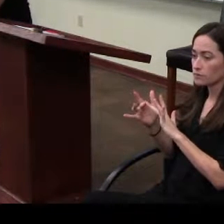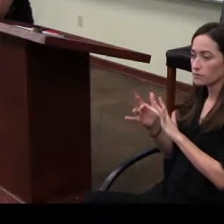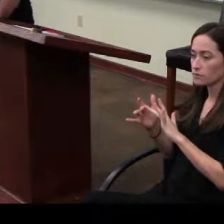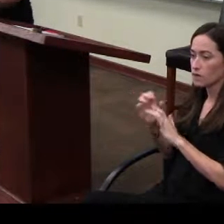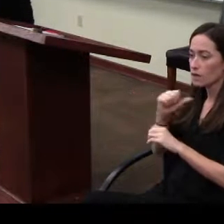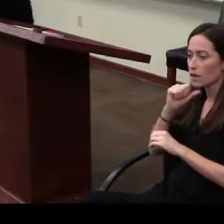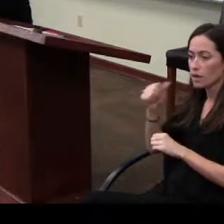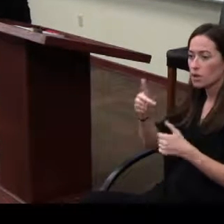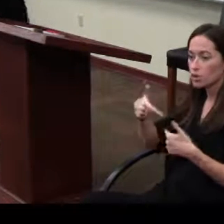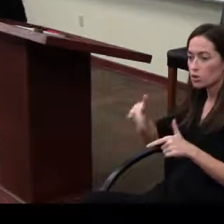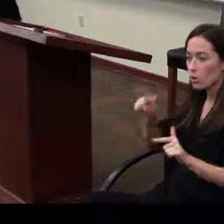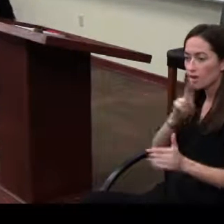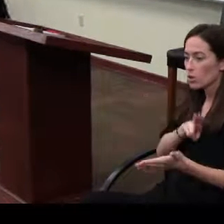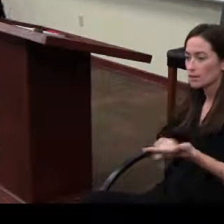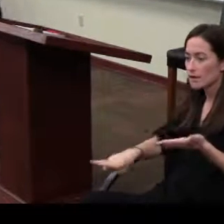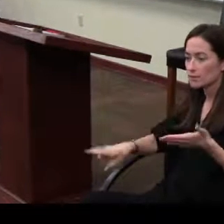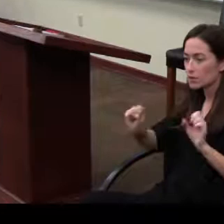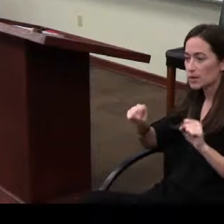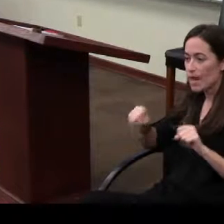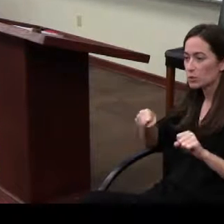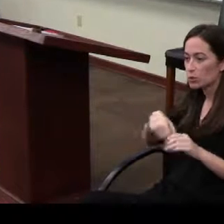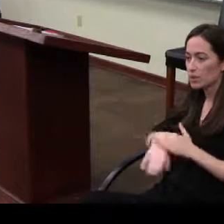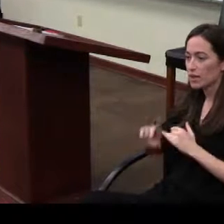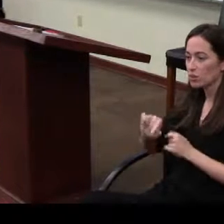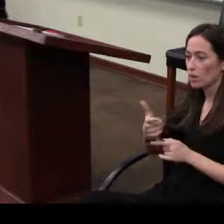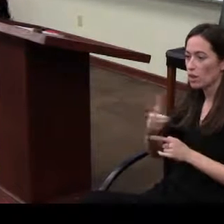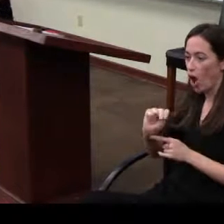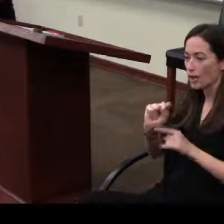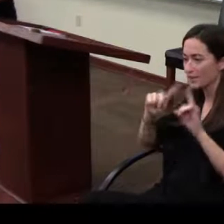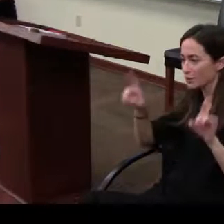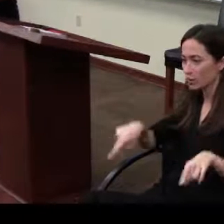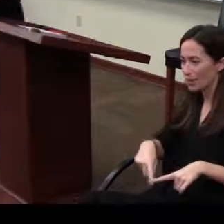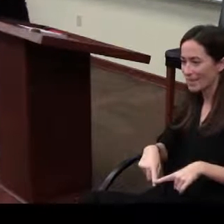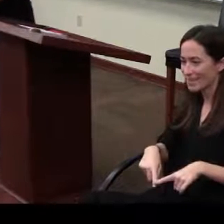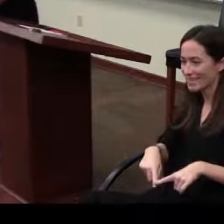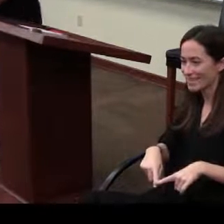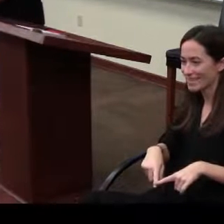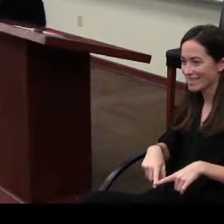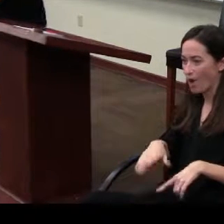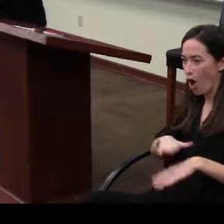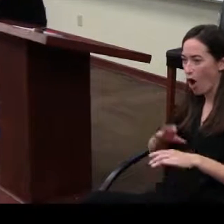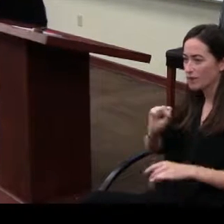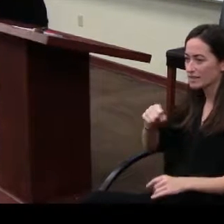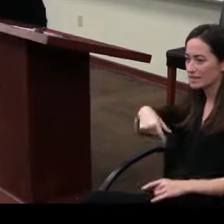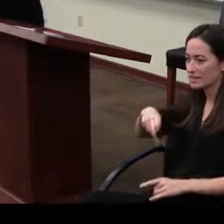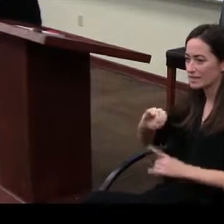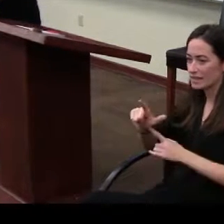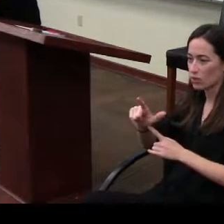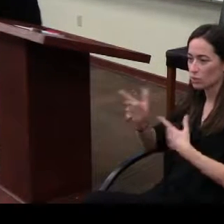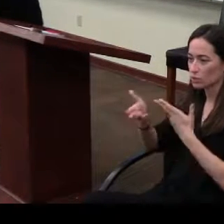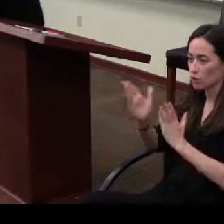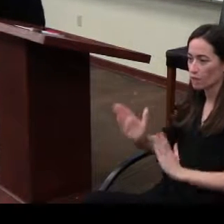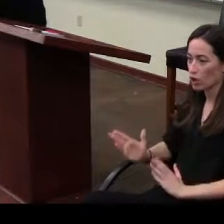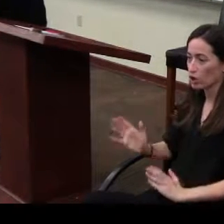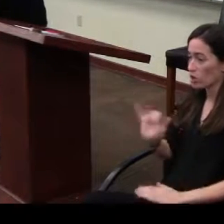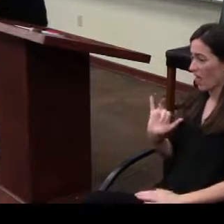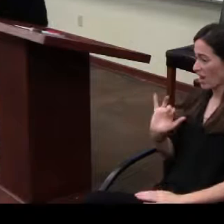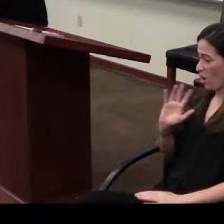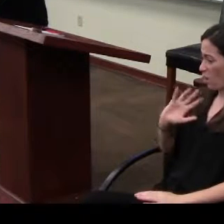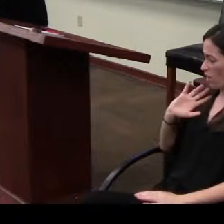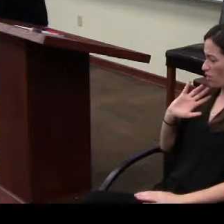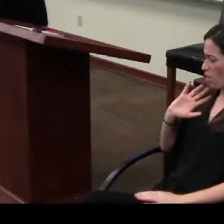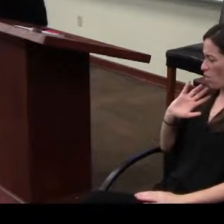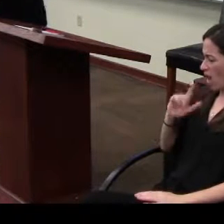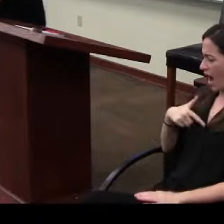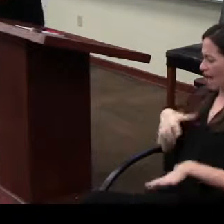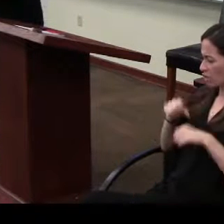screen on your SQL servers. All right? This is simple stuff, folks, but I took over a network not too long ago, and sure enough,